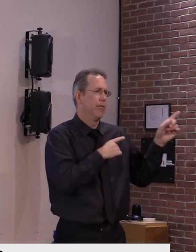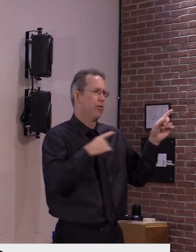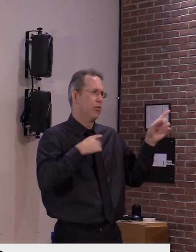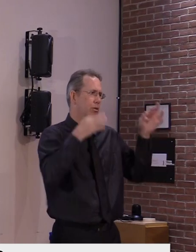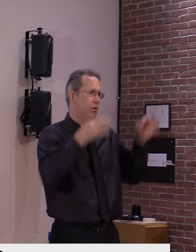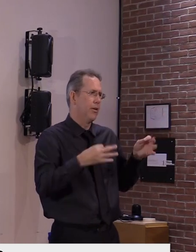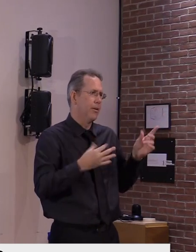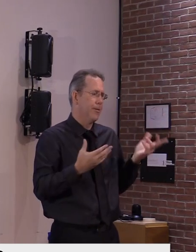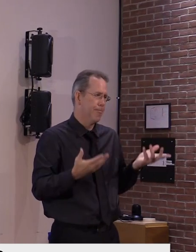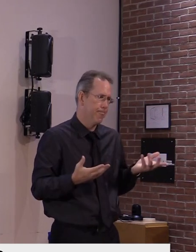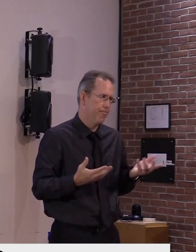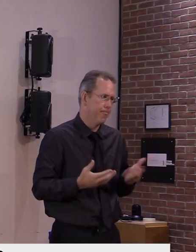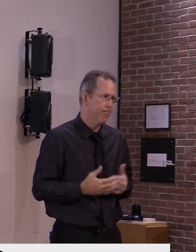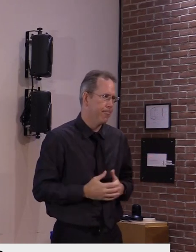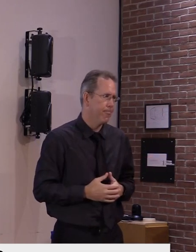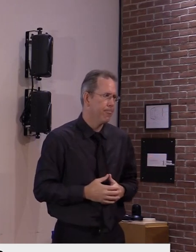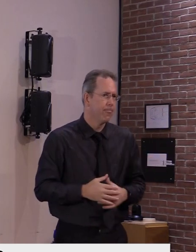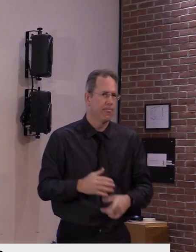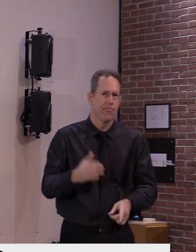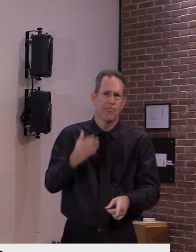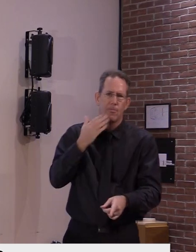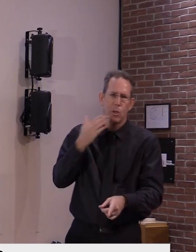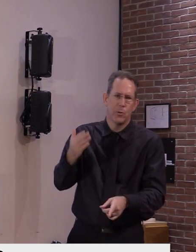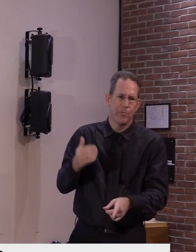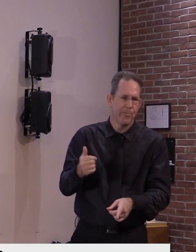Tom, BT Digger.